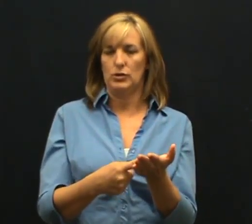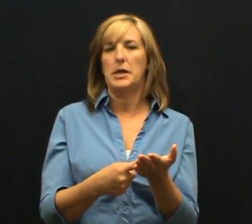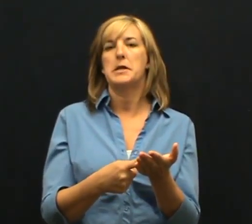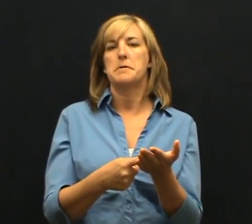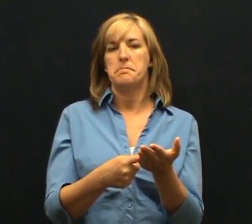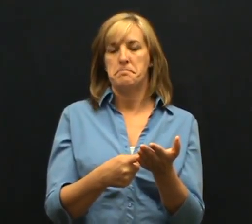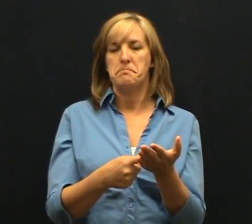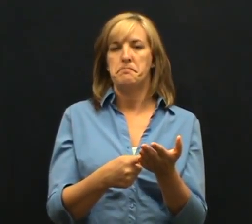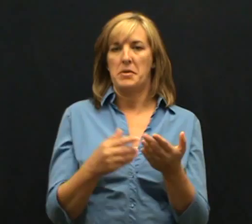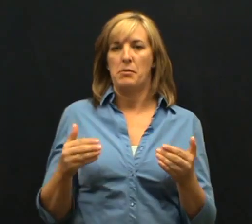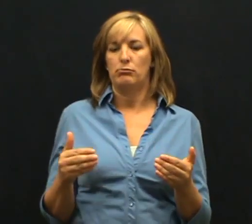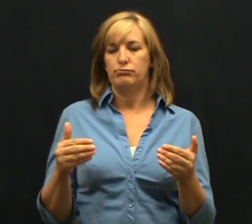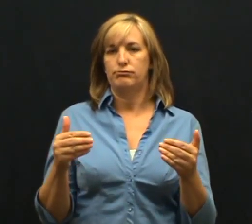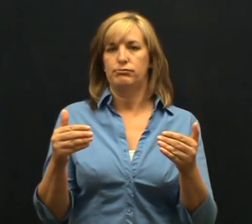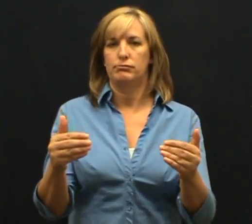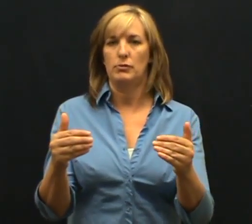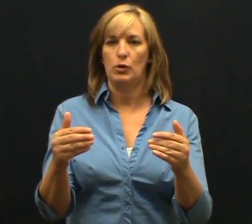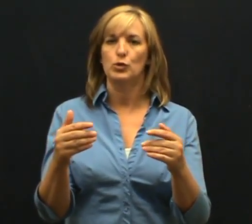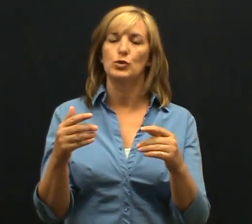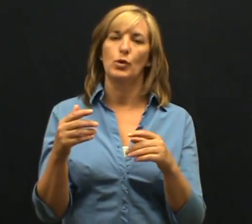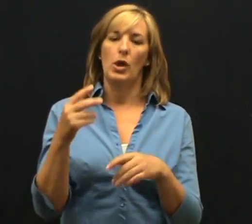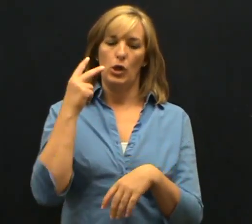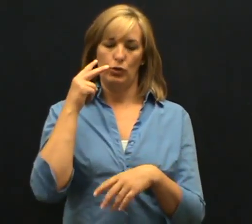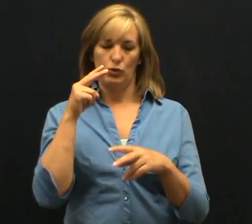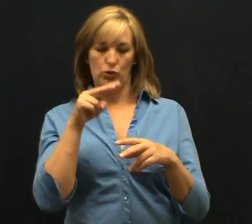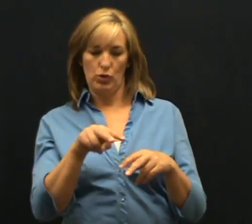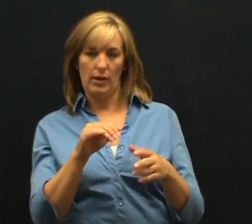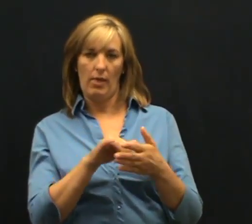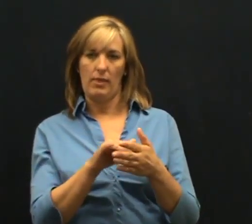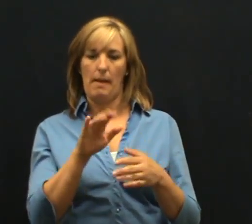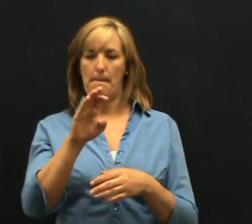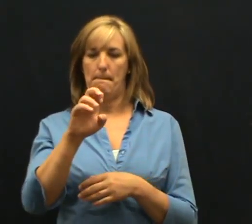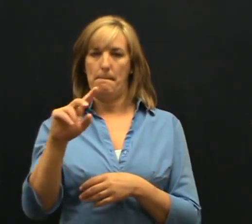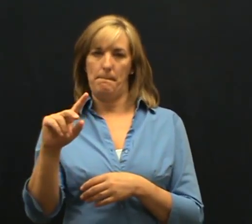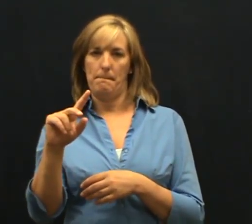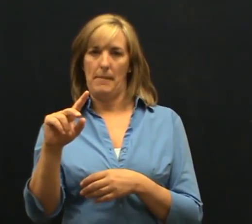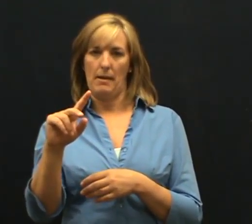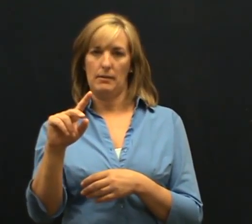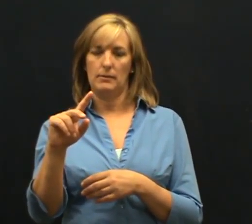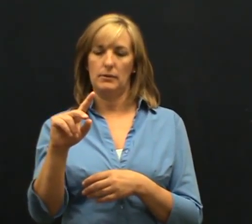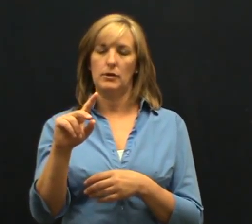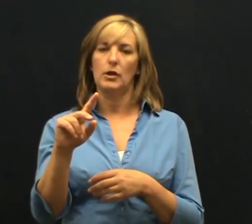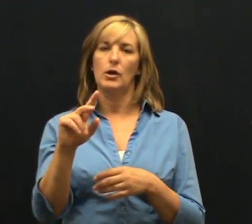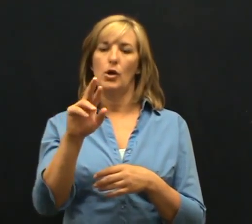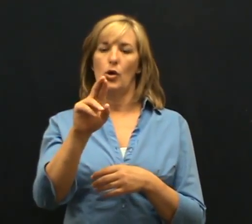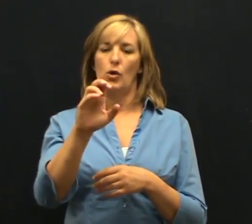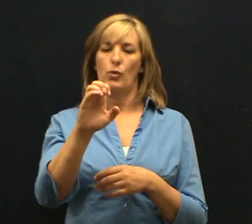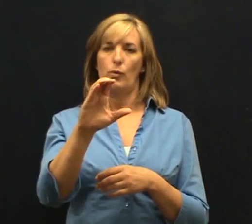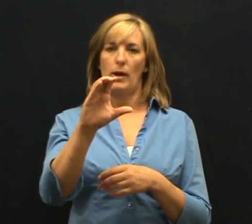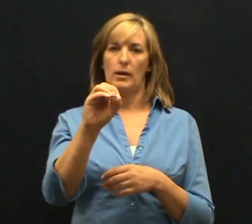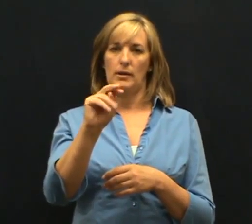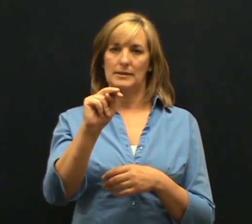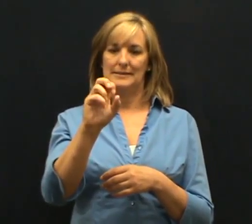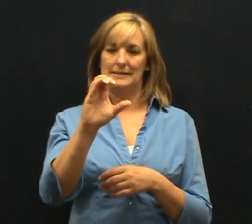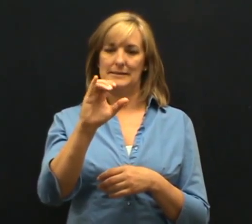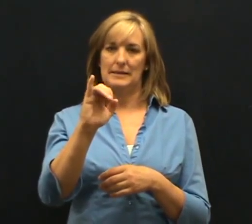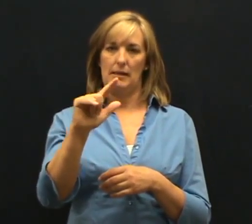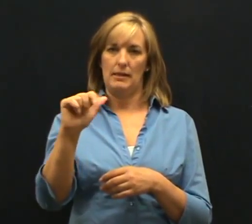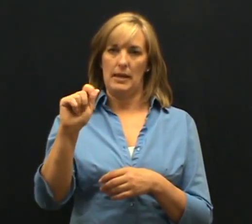to looking at a bank reconciliation as another means of control for that involved in that process